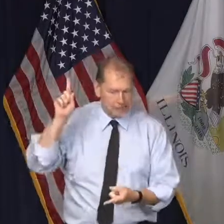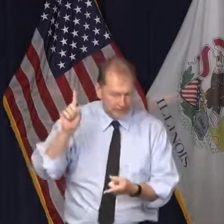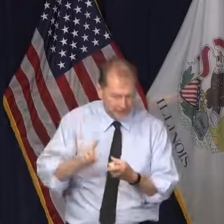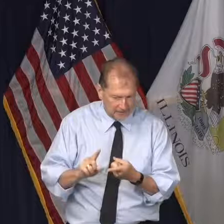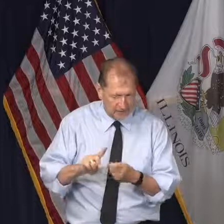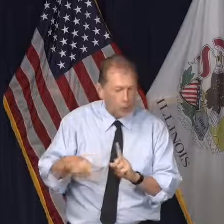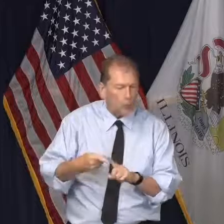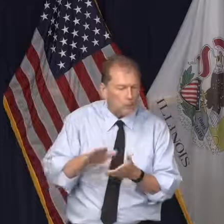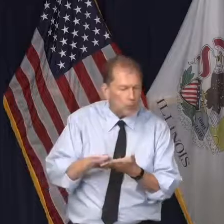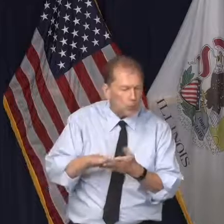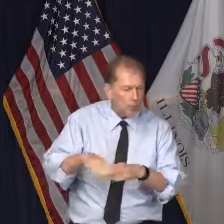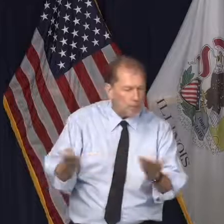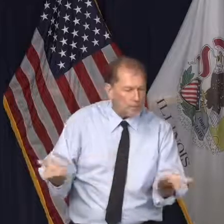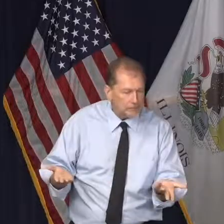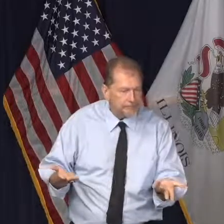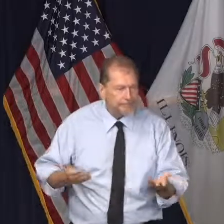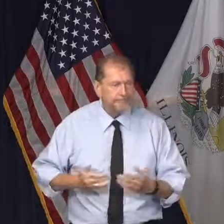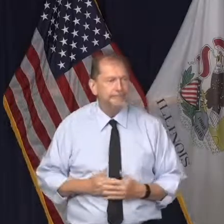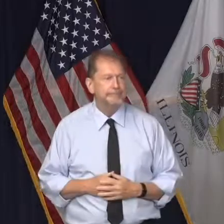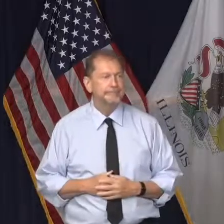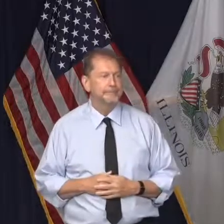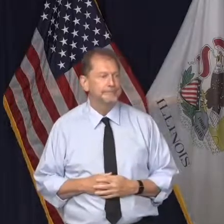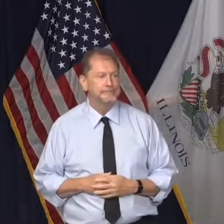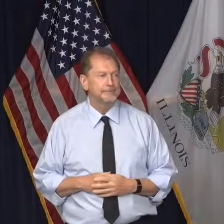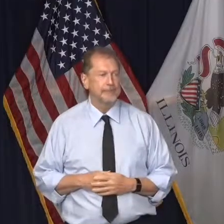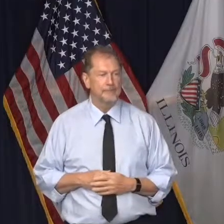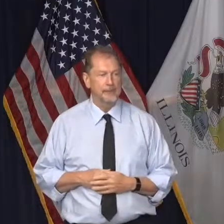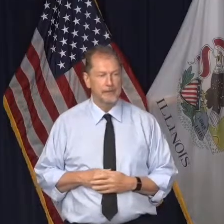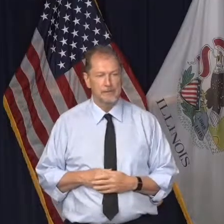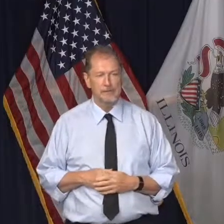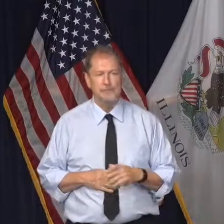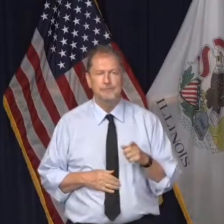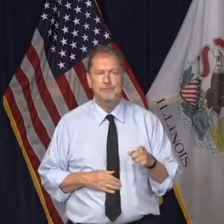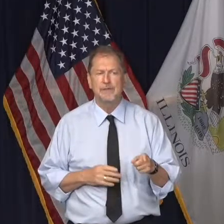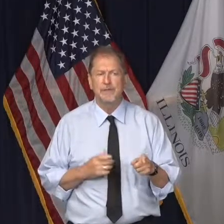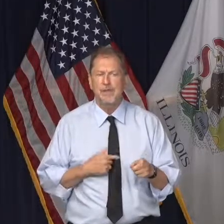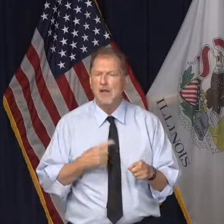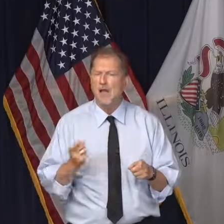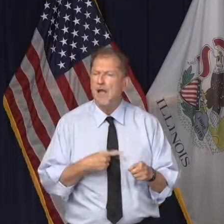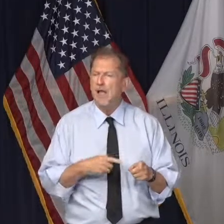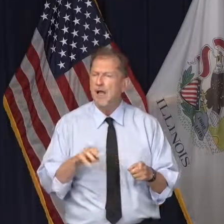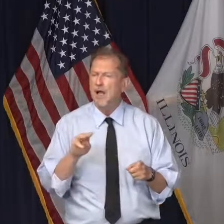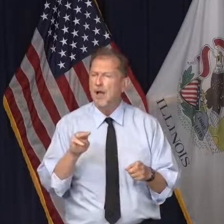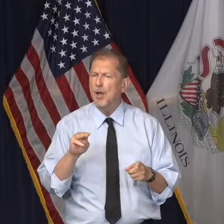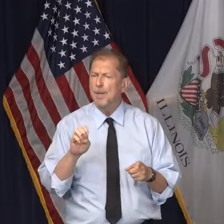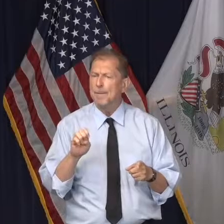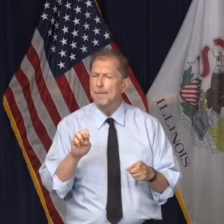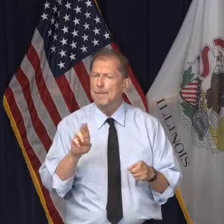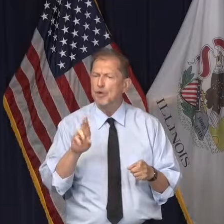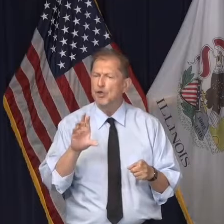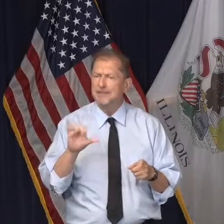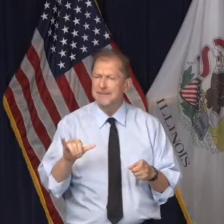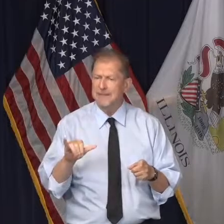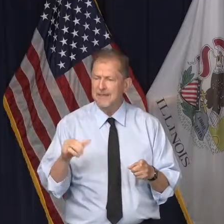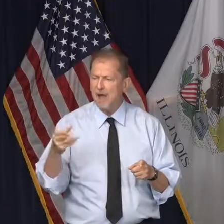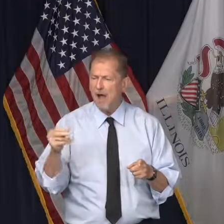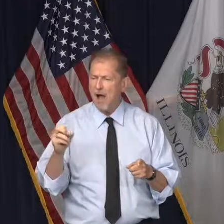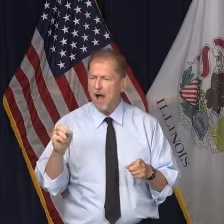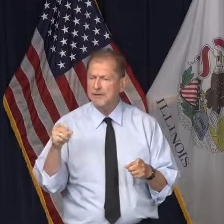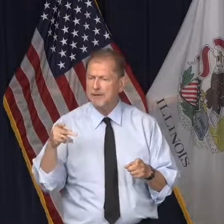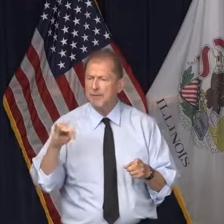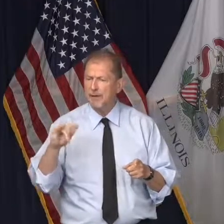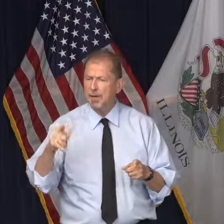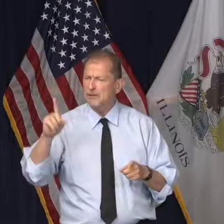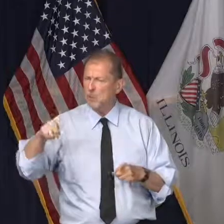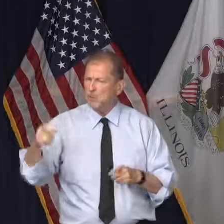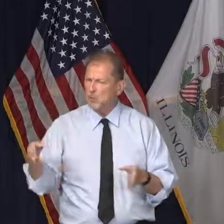be looking at. And there's no region that's even close, though, to where New York is. Is there an update on Mercy Hospital to save Mercy?